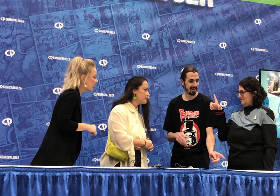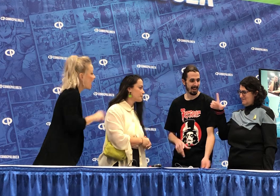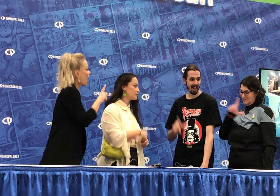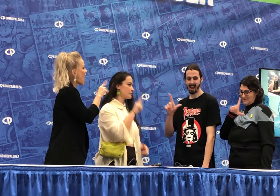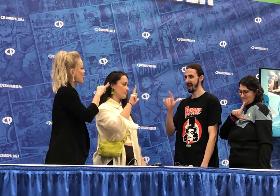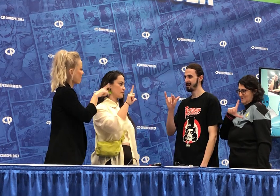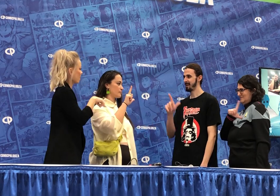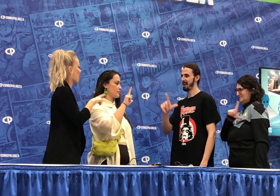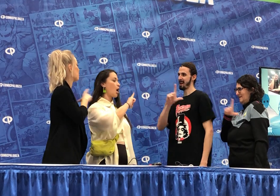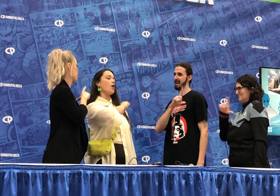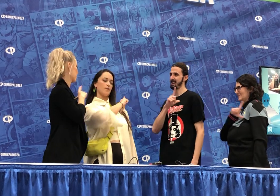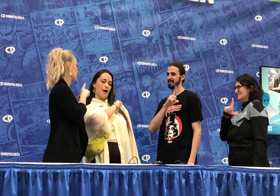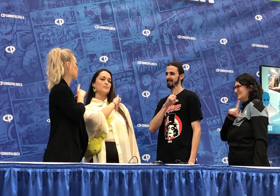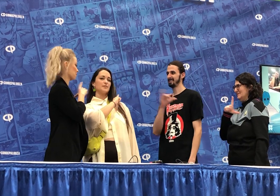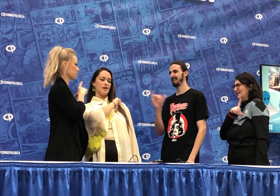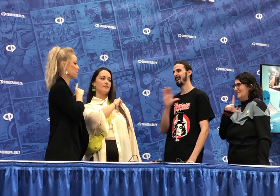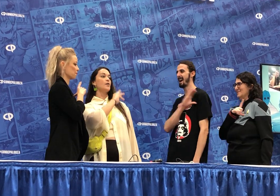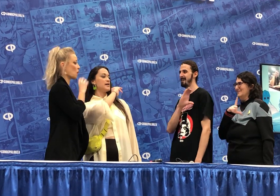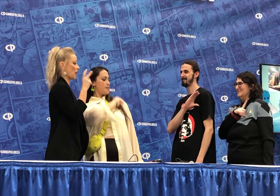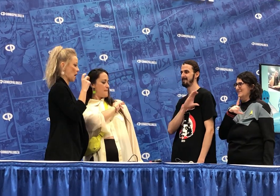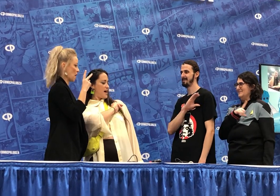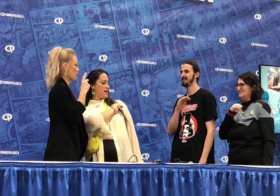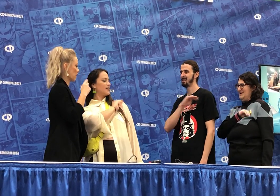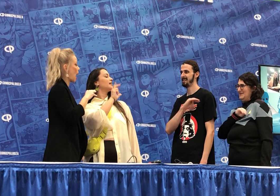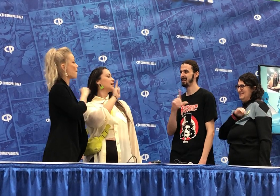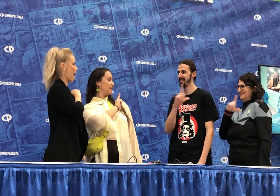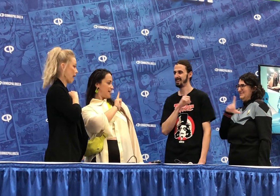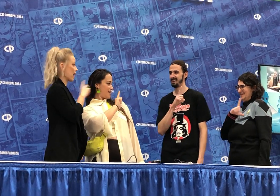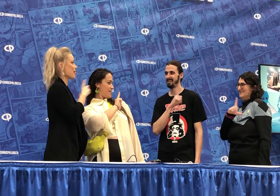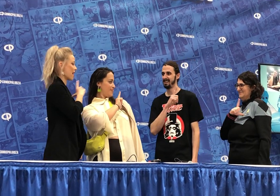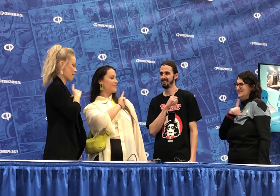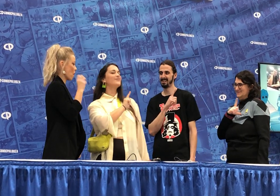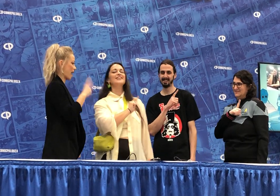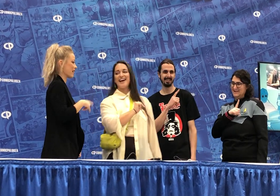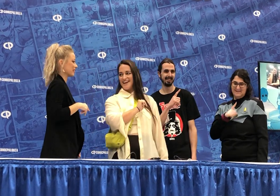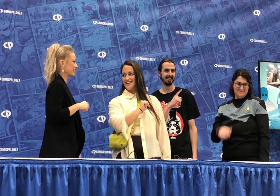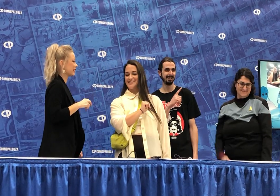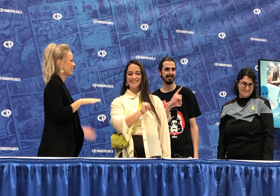And then L for live, same place. So Mike and Liv, yeah.